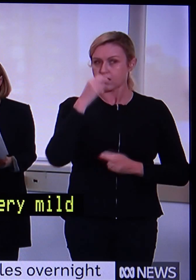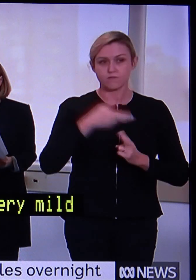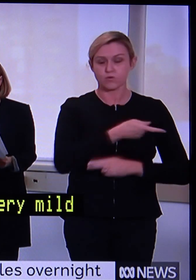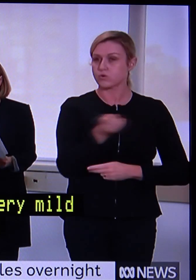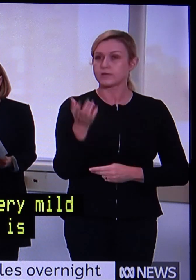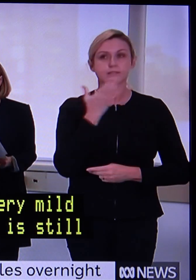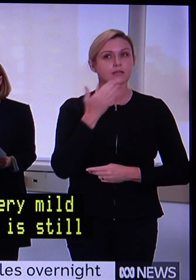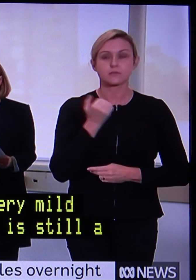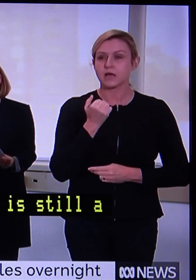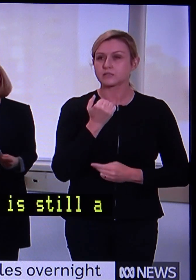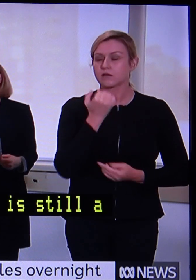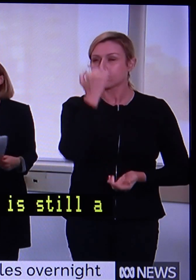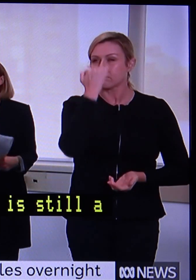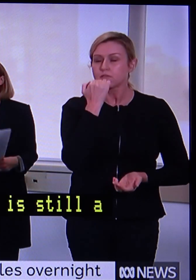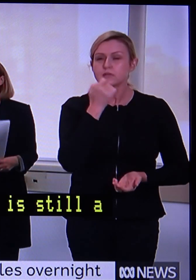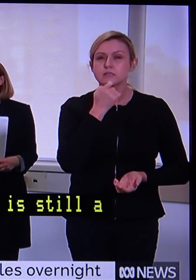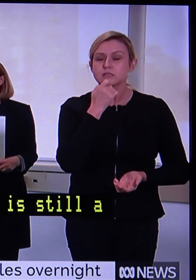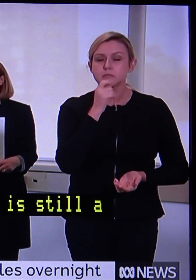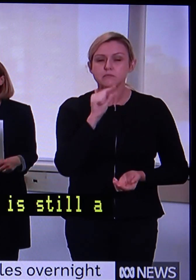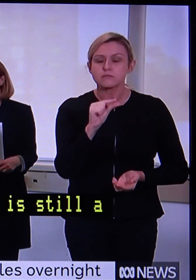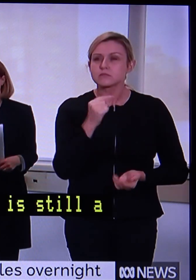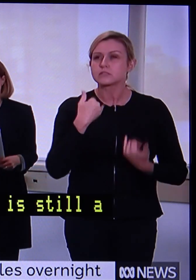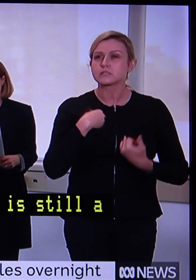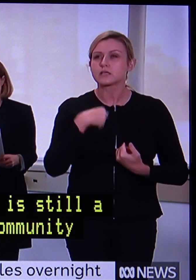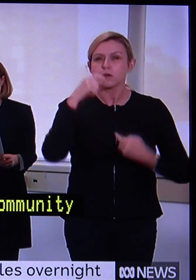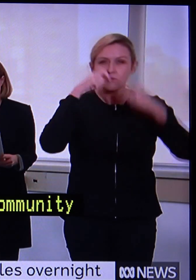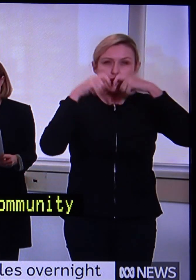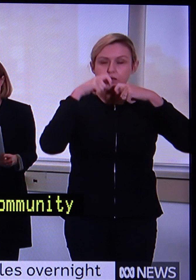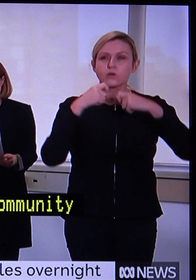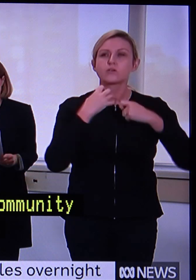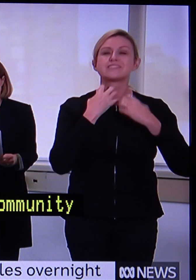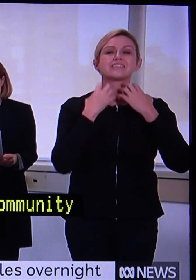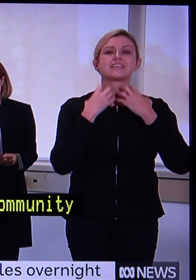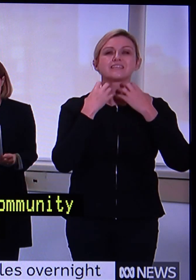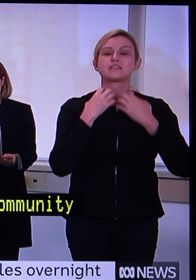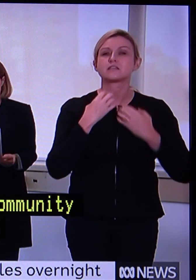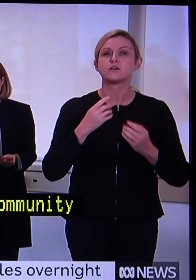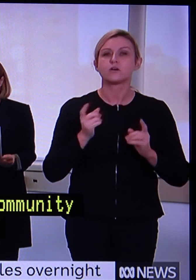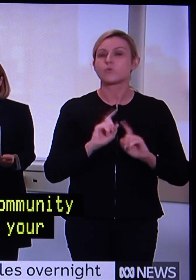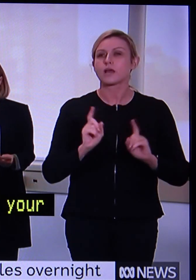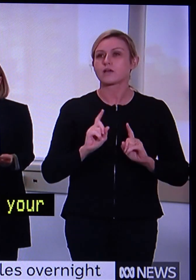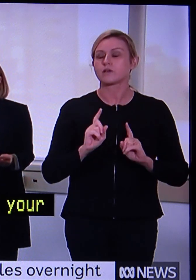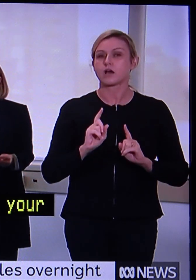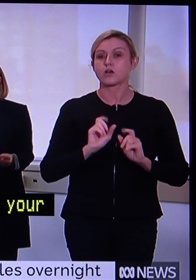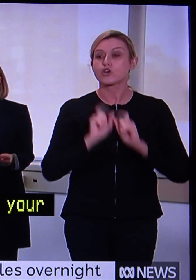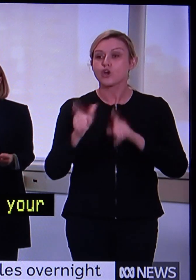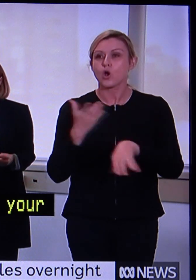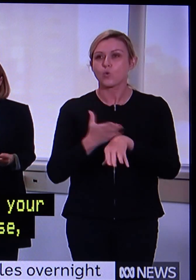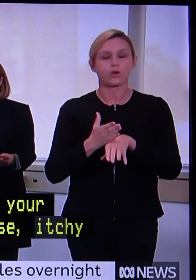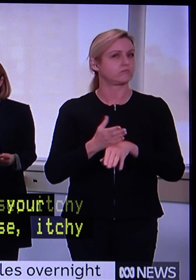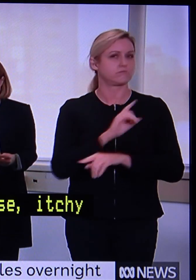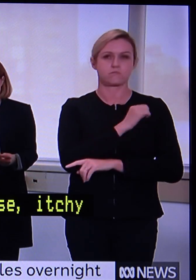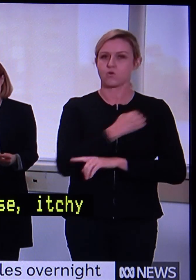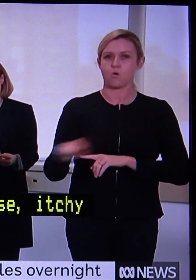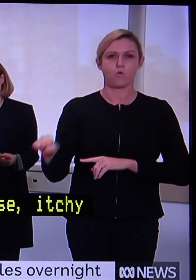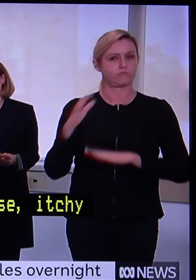how mild your symptoms are, runny nose, itchy throat, whatever it may be, you must not go to work. You